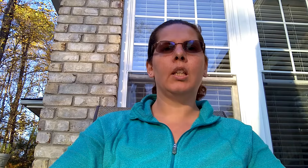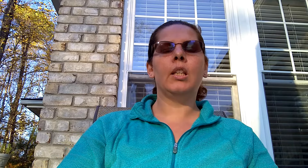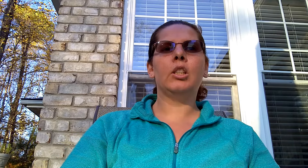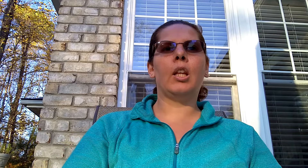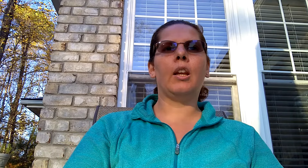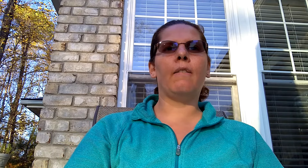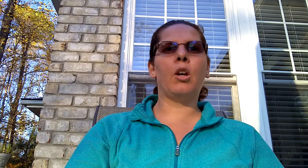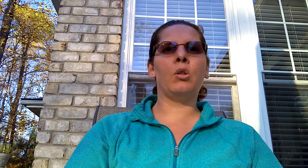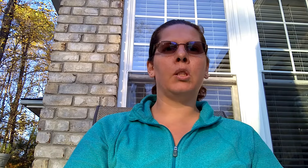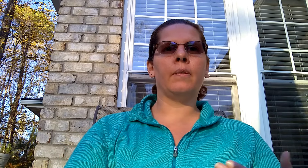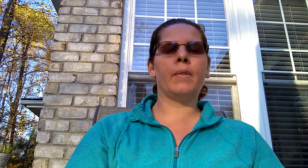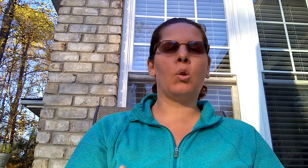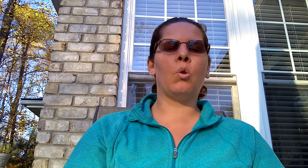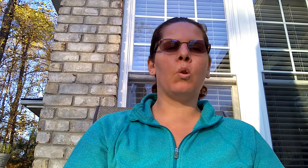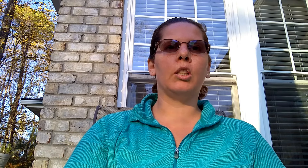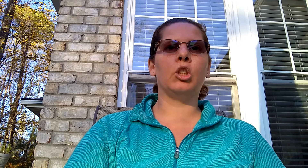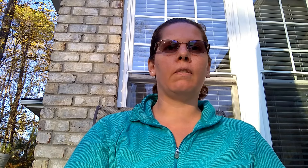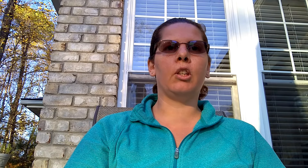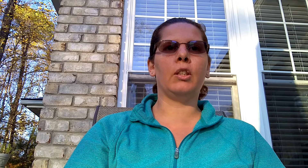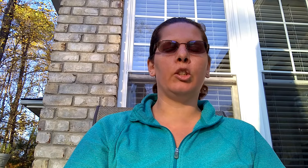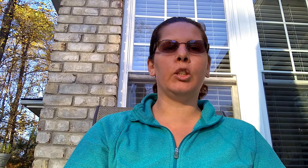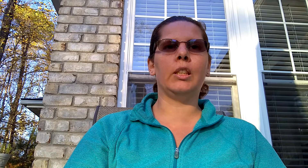So any of those would work just for introducing